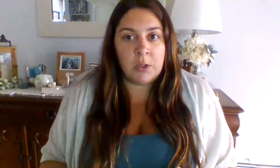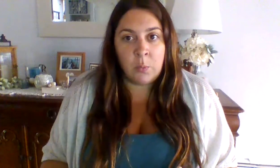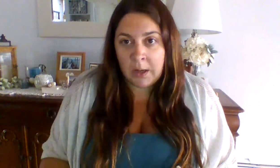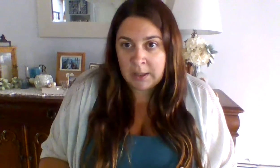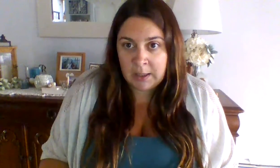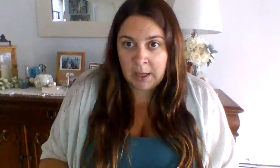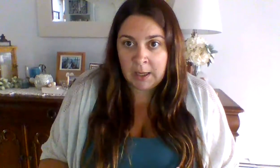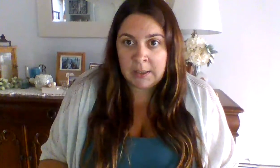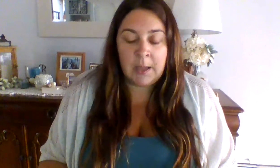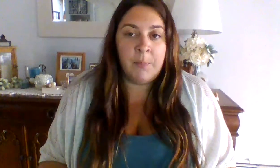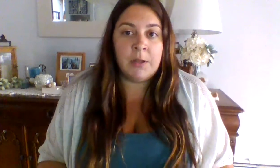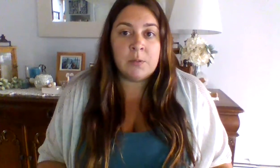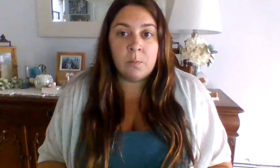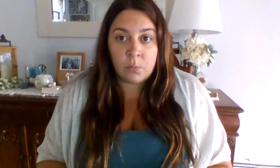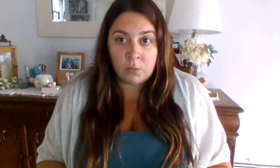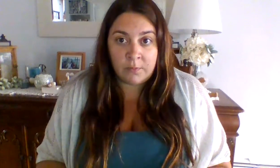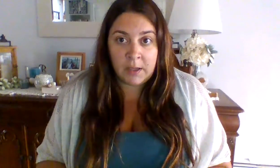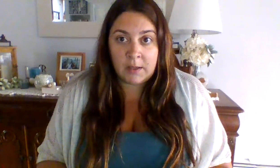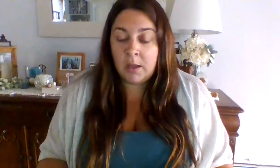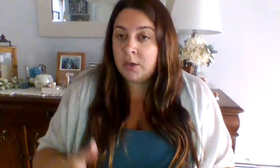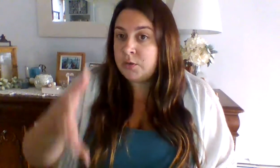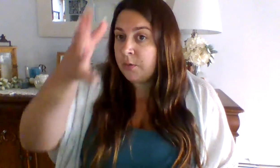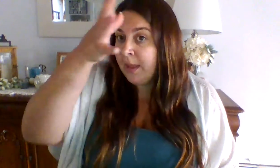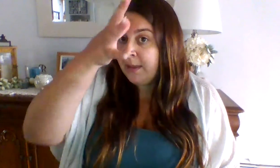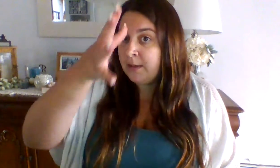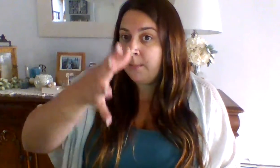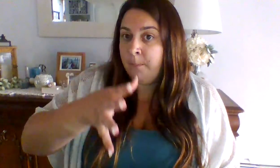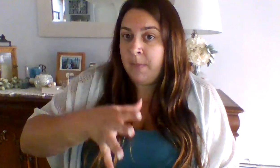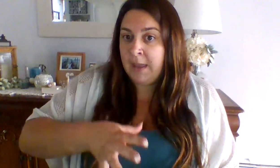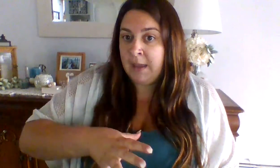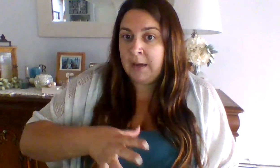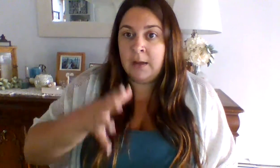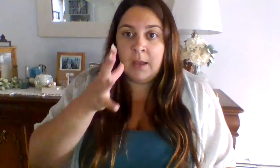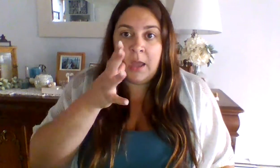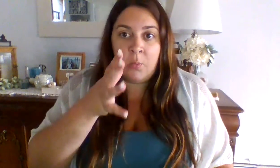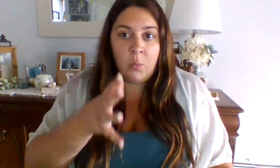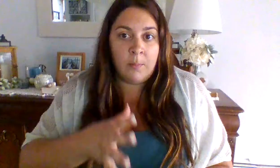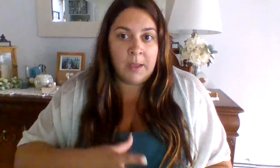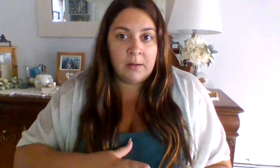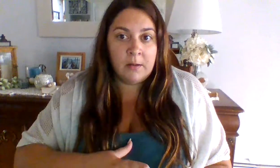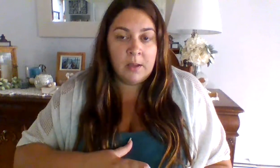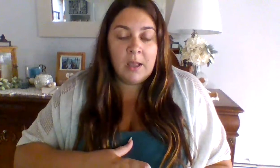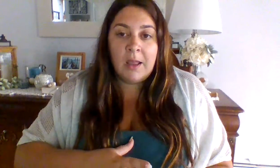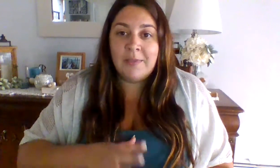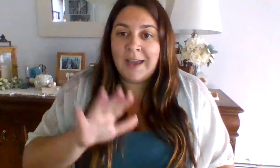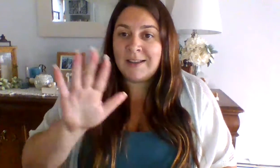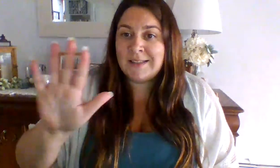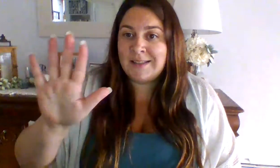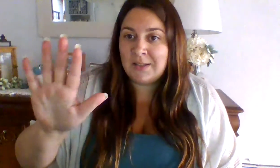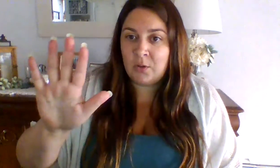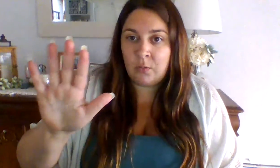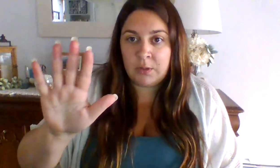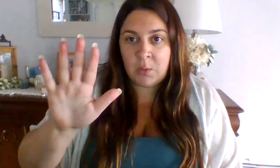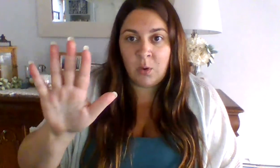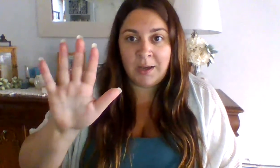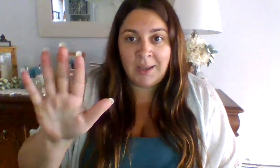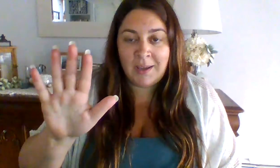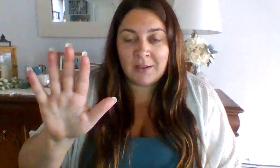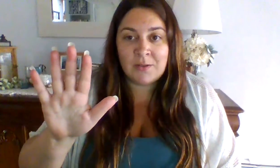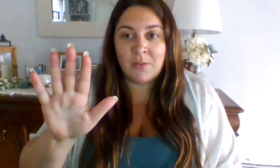one hand, but it's moving? So like man and woman. That is still only one hand, so